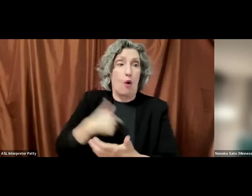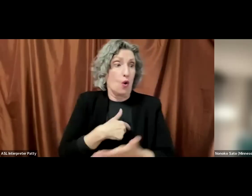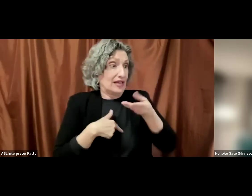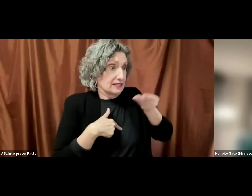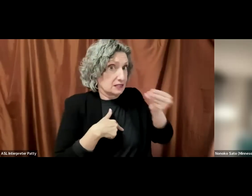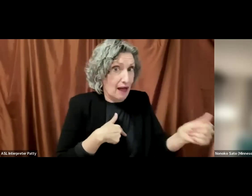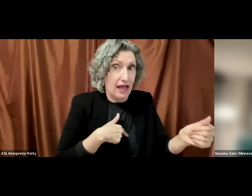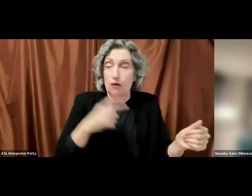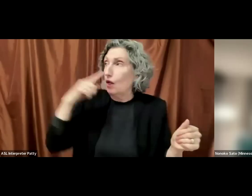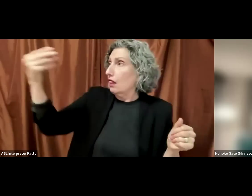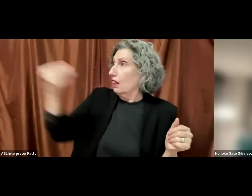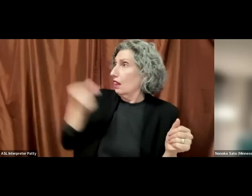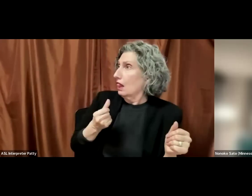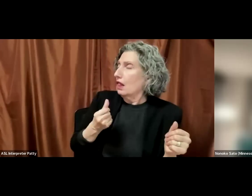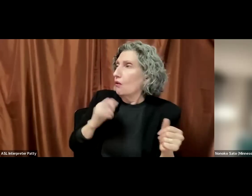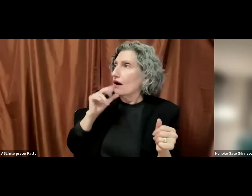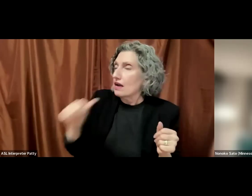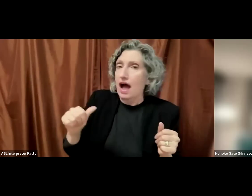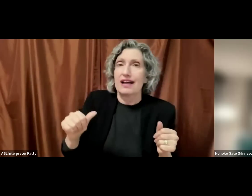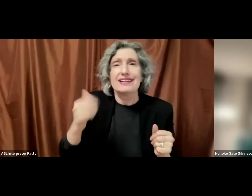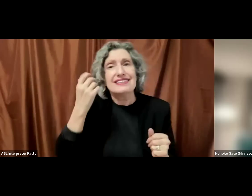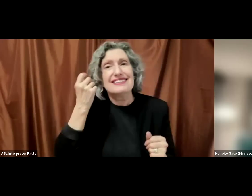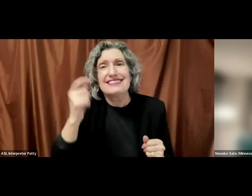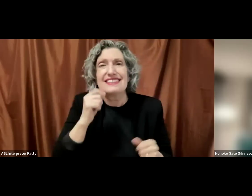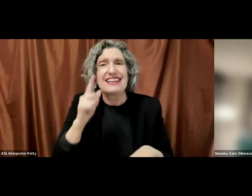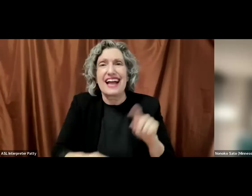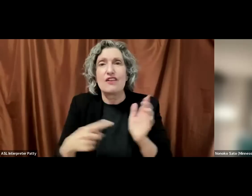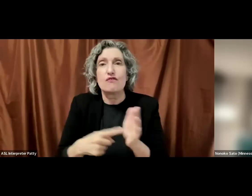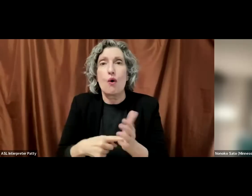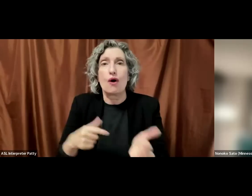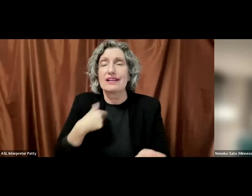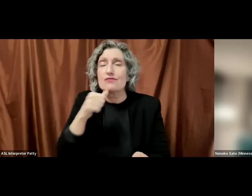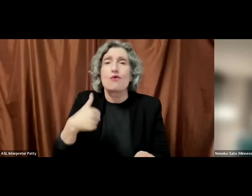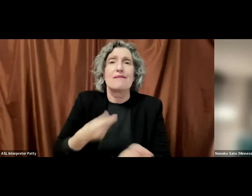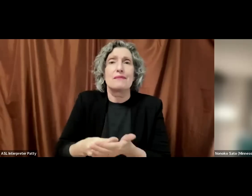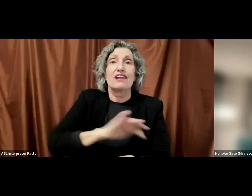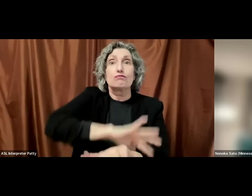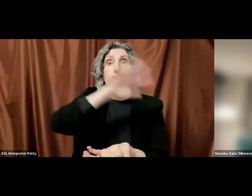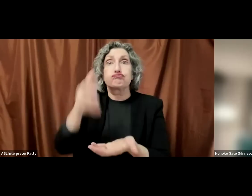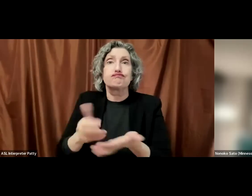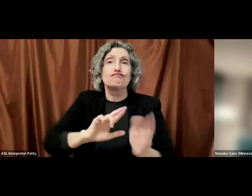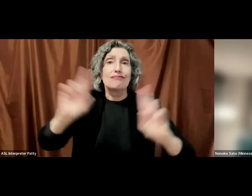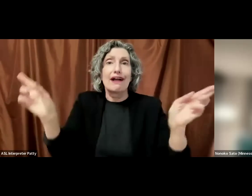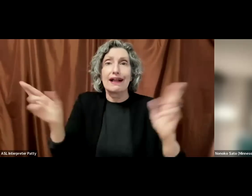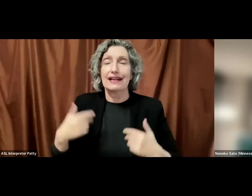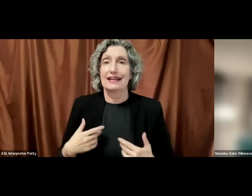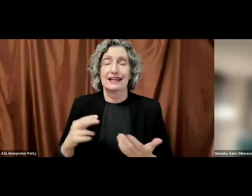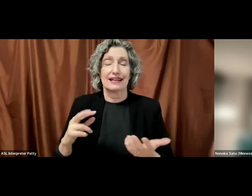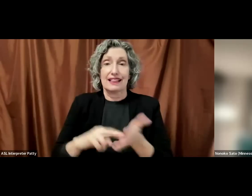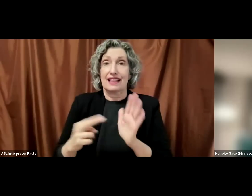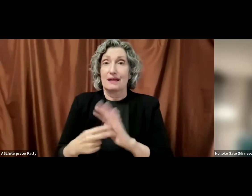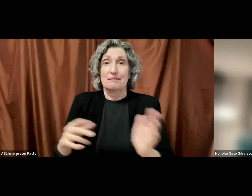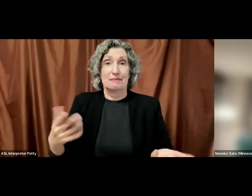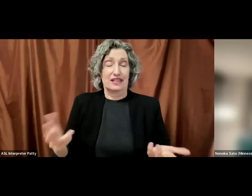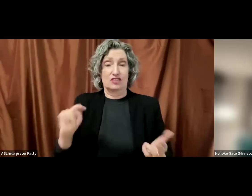spent, as they already operate on a very thin margin. This, of course, impacts payroll, contracts, pass-through